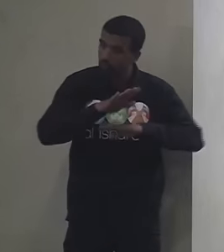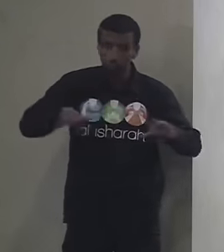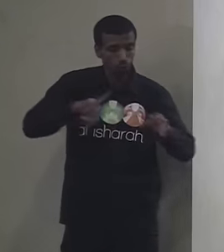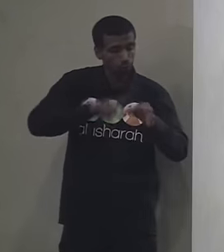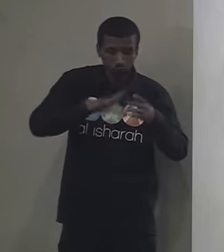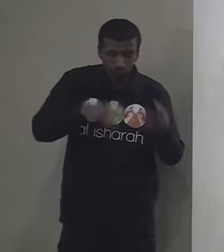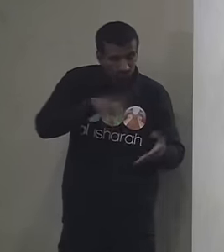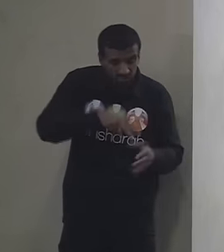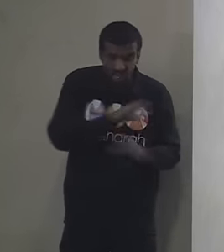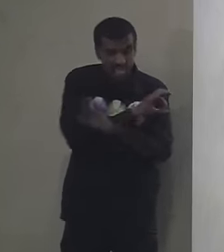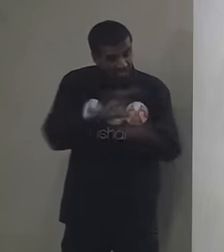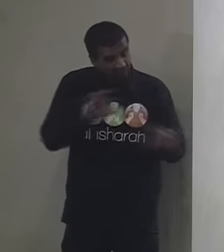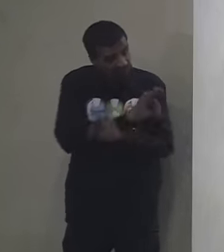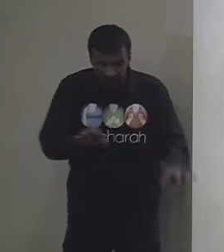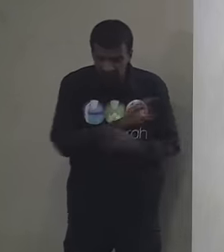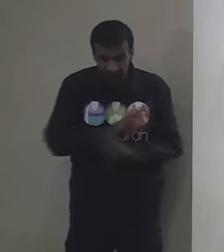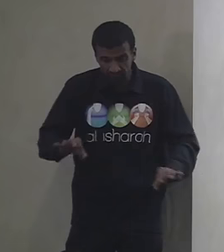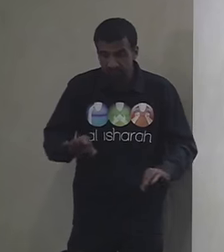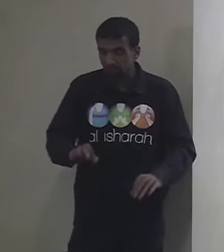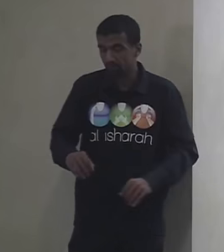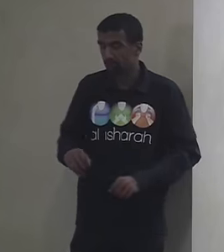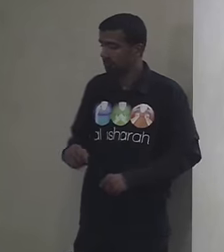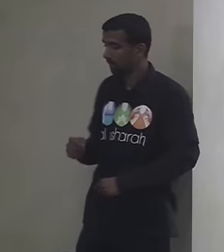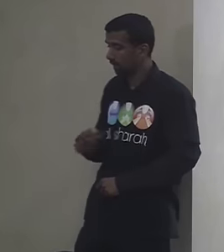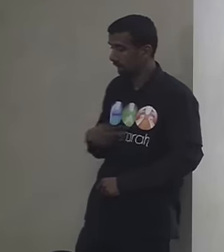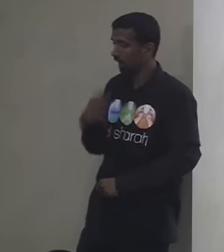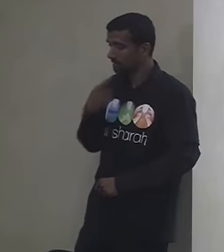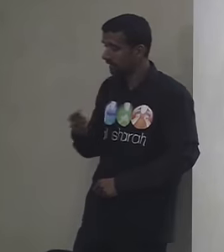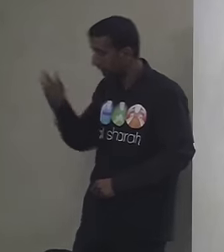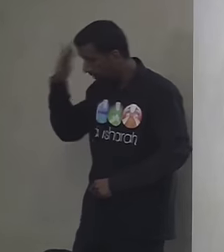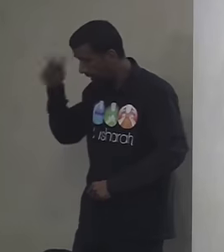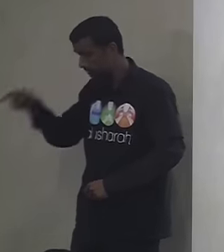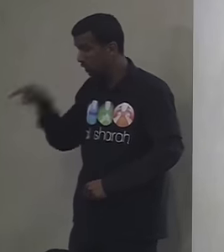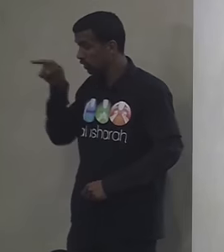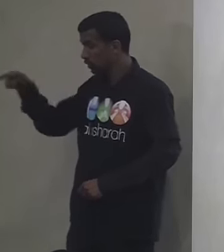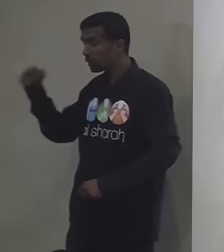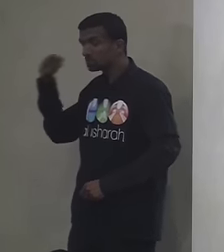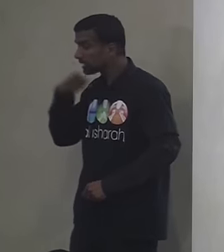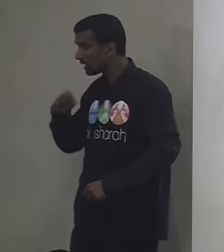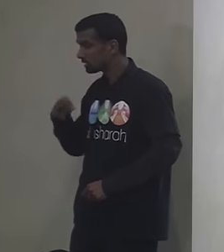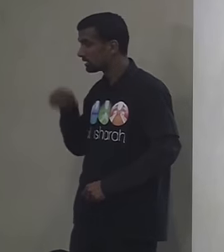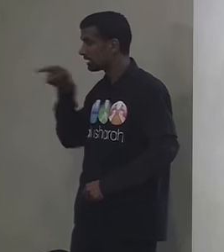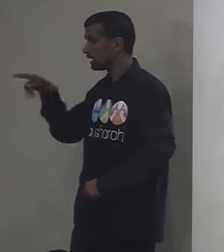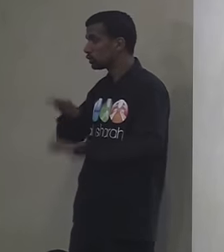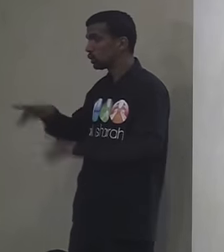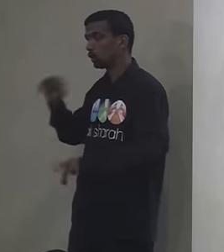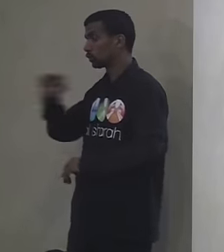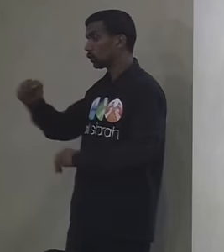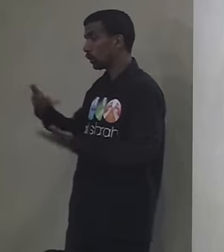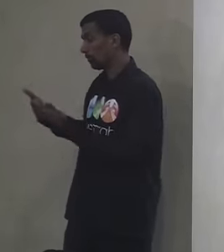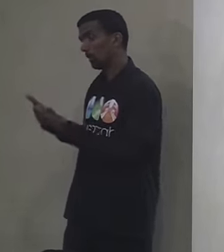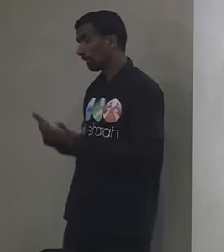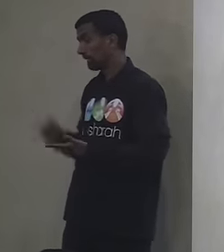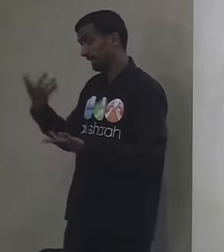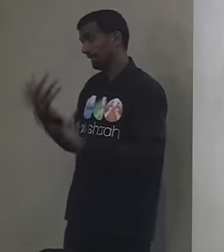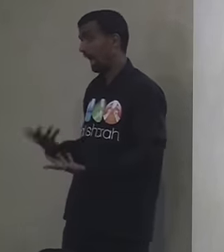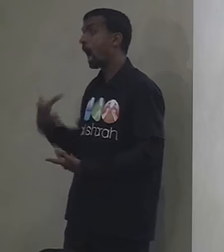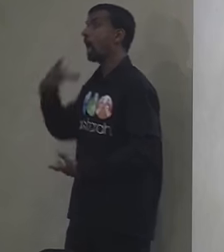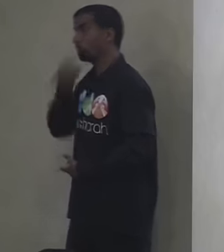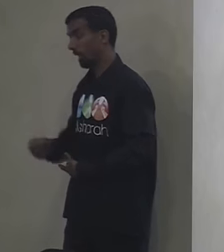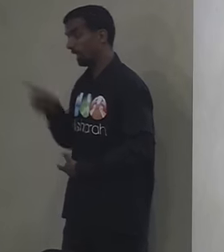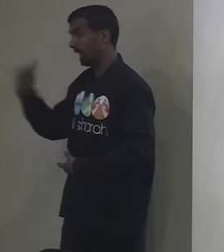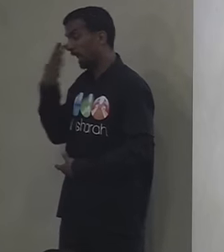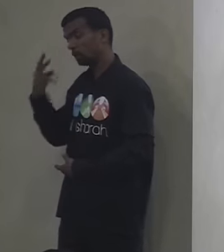he's 75, but he's not technically a child. He is an adult, and he's answerable to Allah for what he